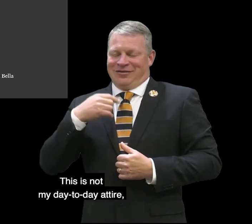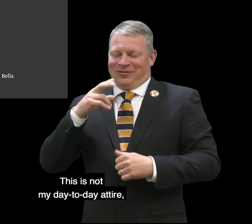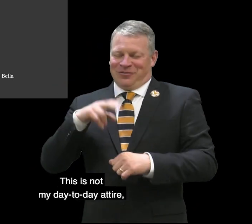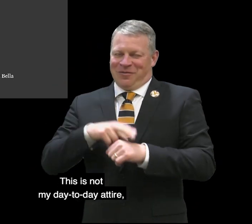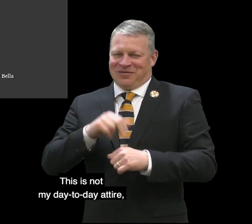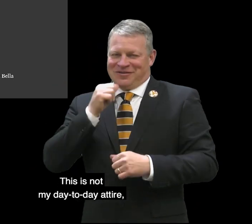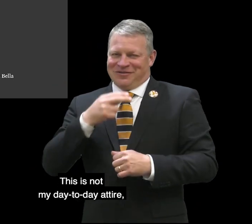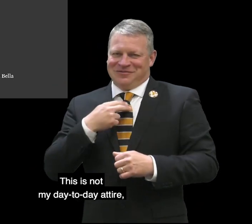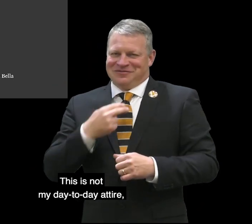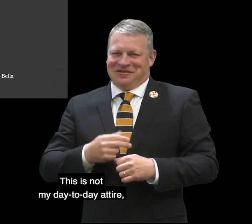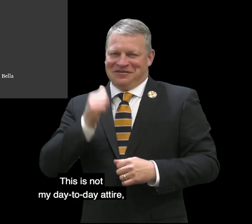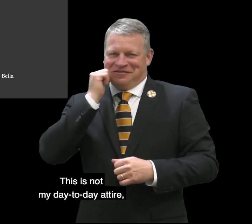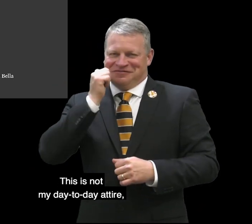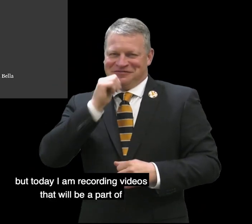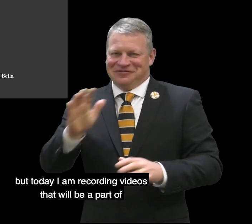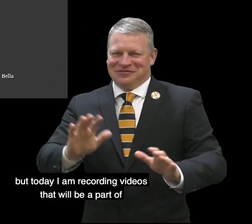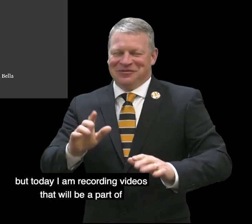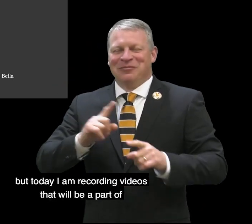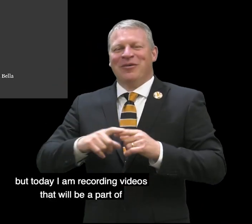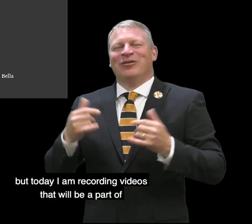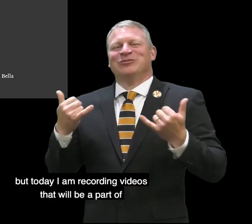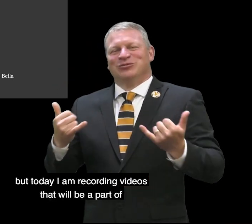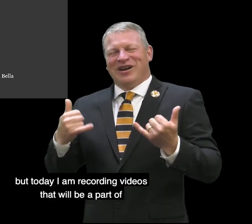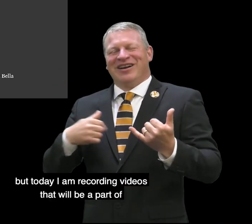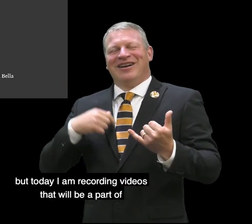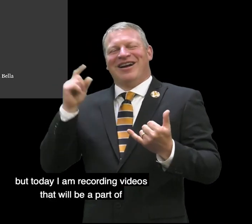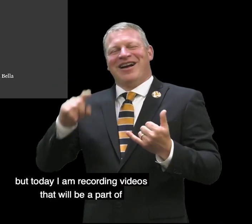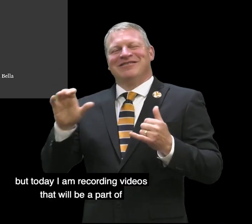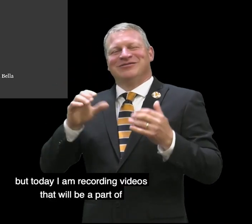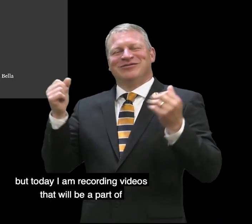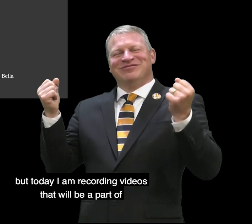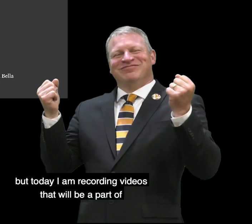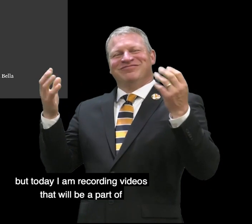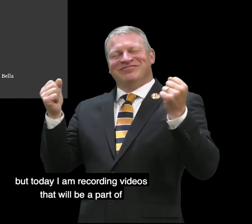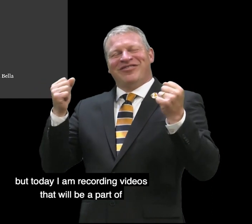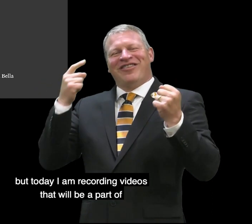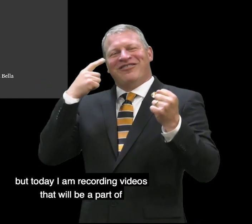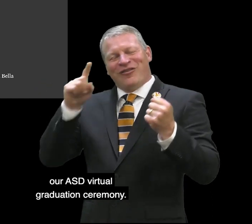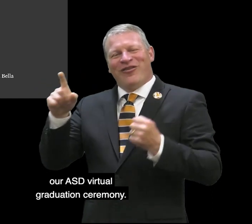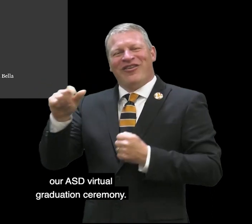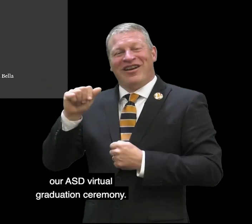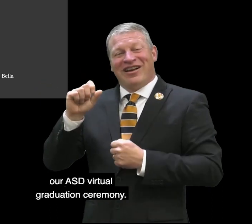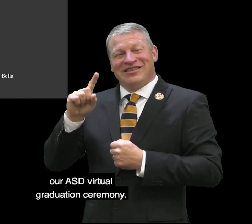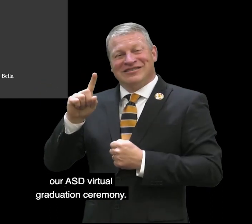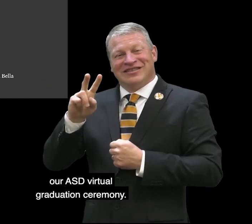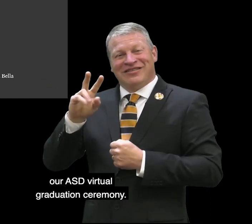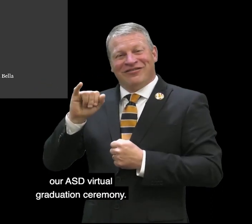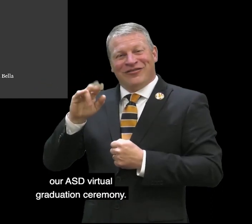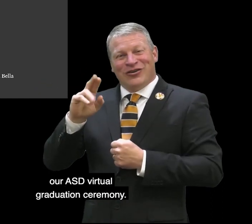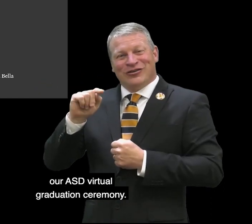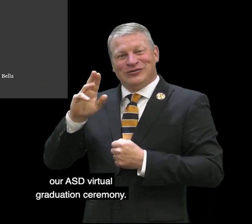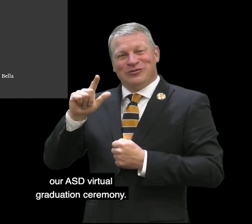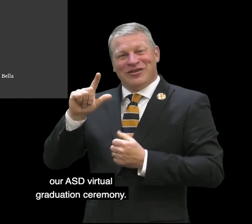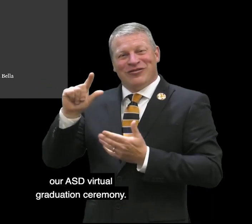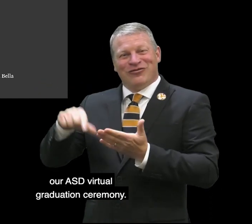why I'm wearing a suit and tie today. This is not my day-to-day attire, but today I'm recording videos that will be part of our ASD